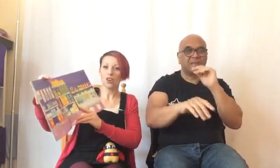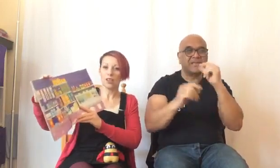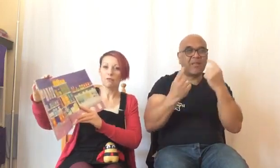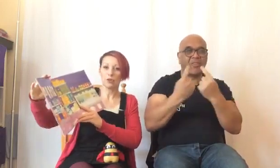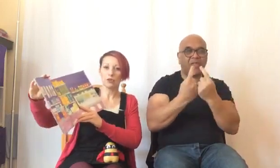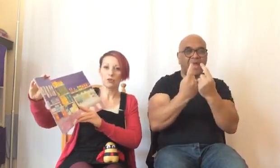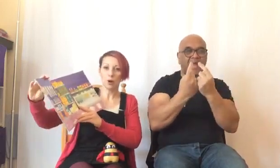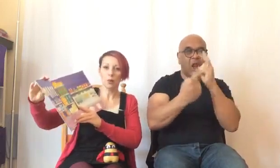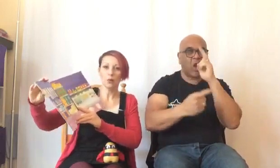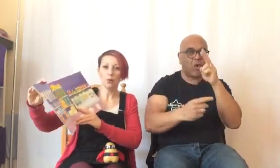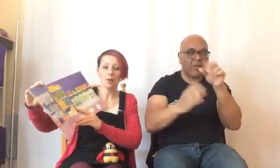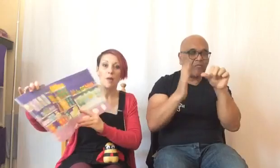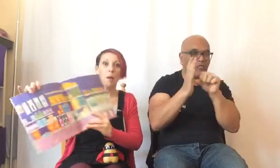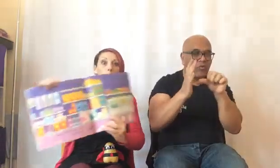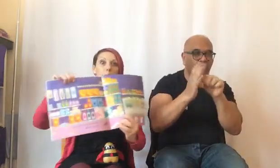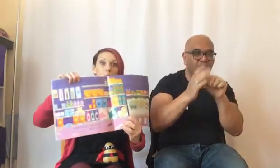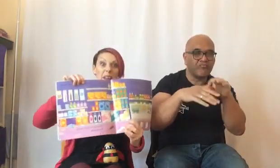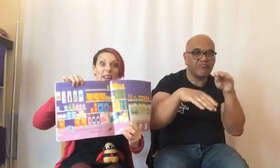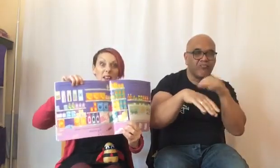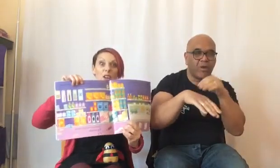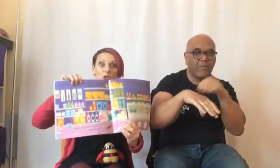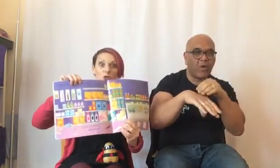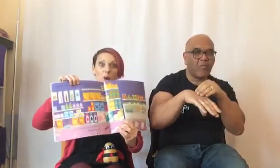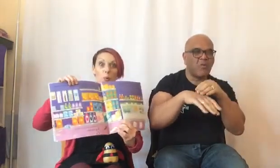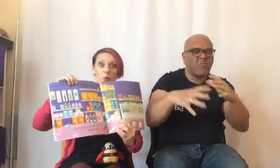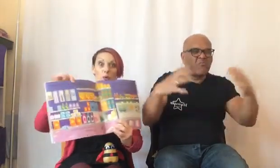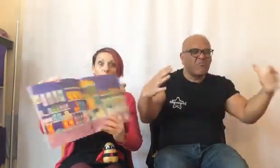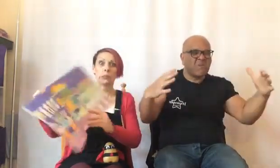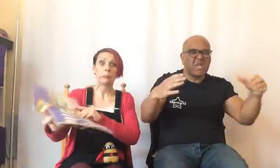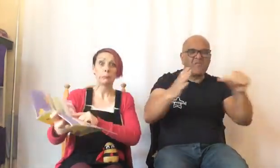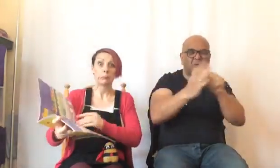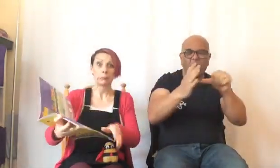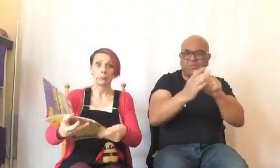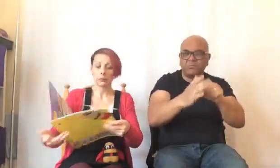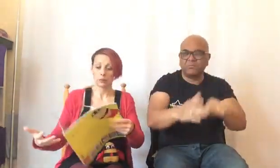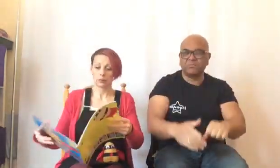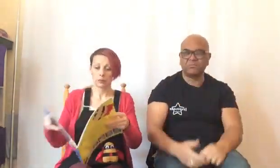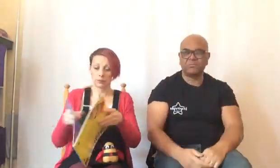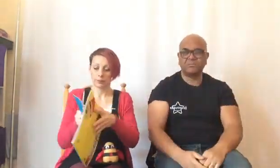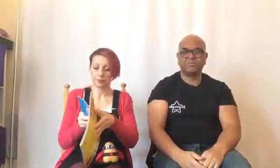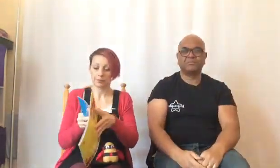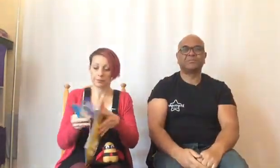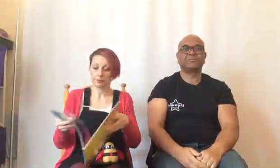Something looking for trouble. Big trouble.